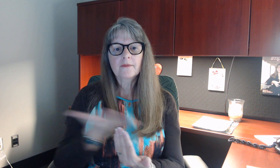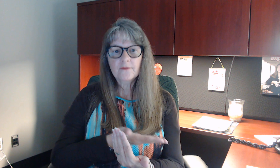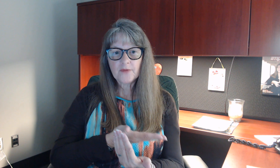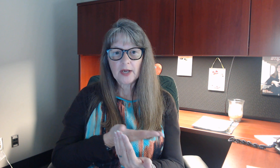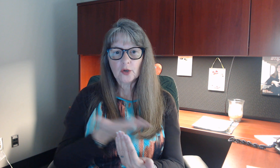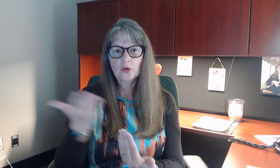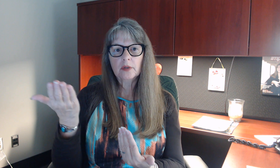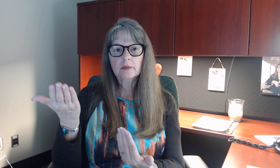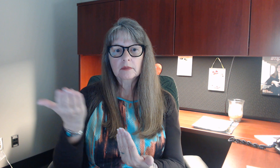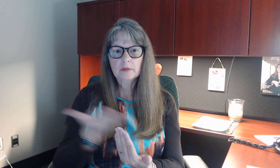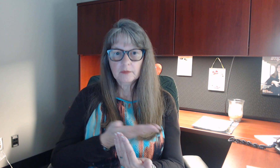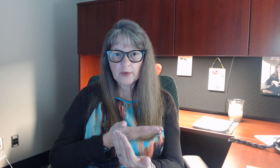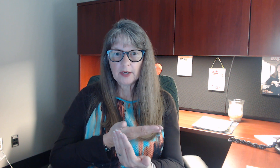fired, fired,